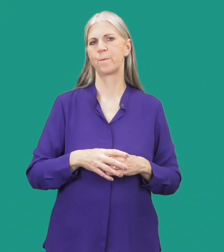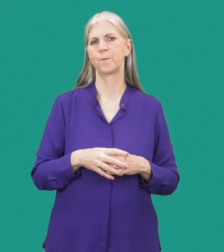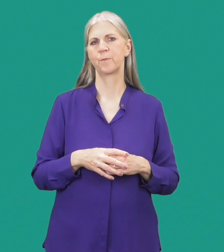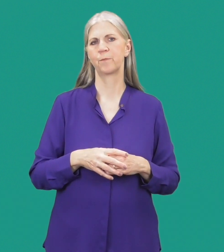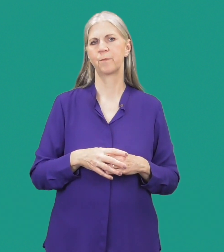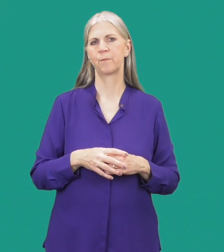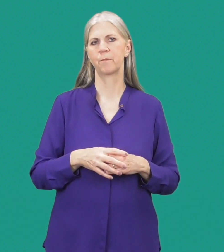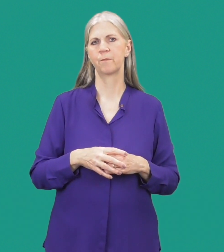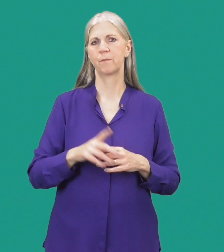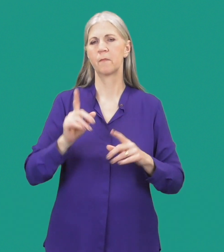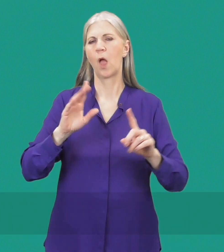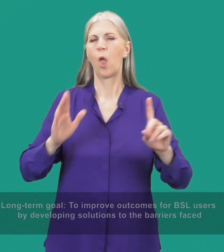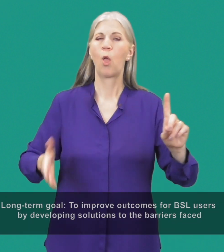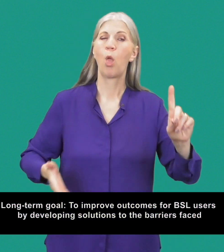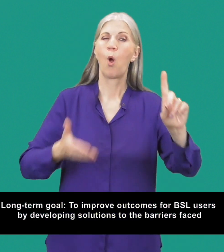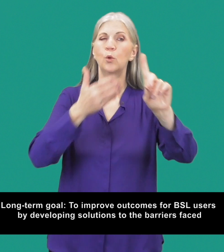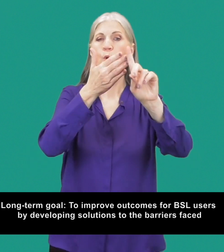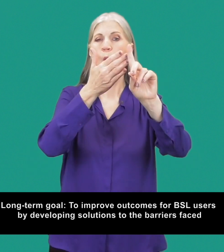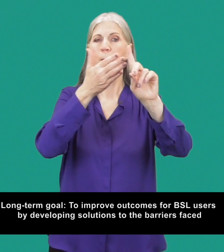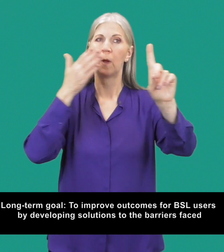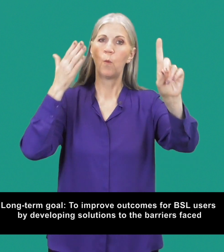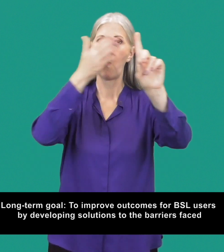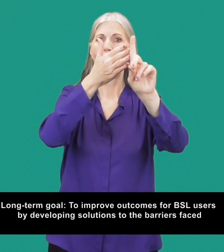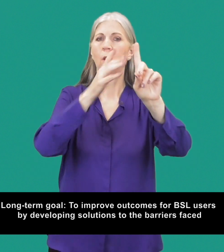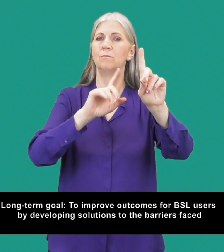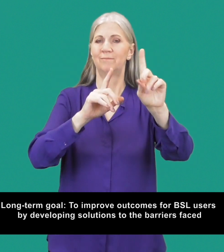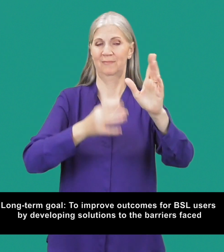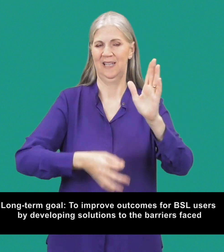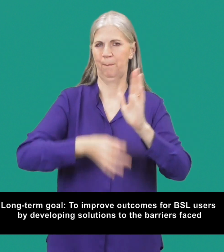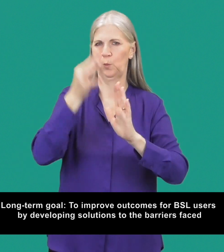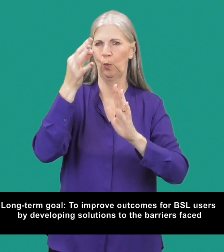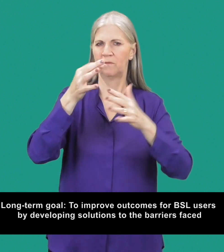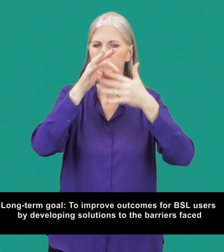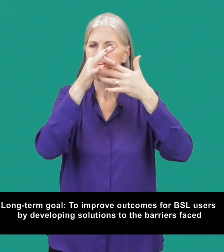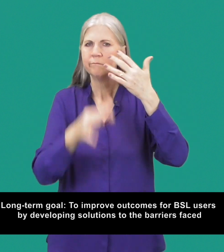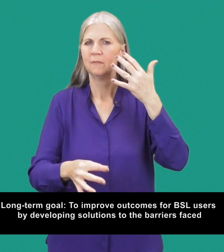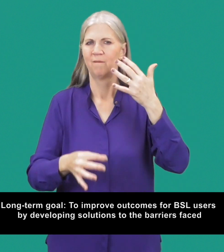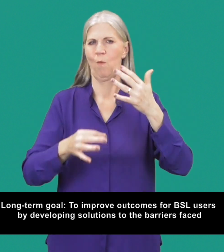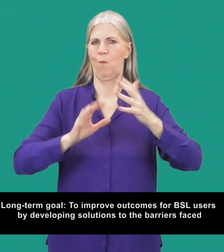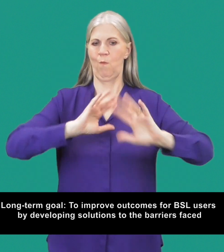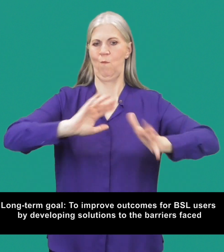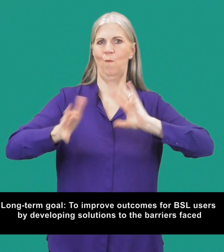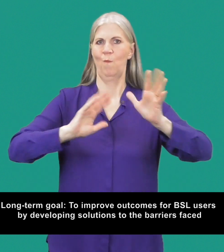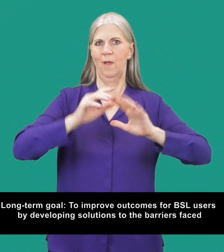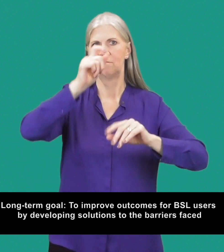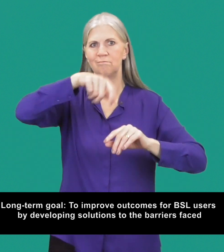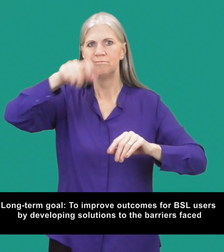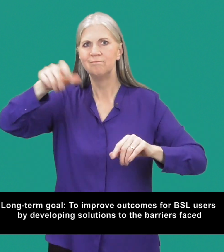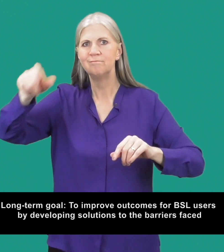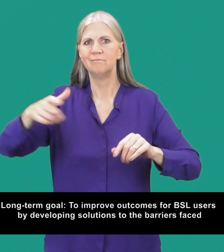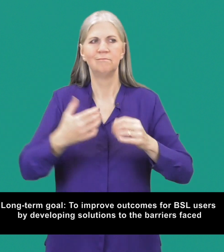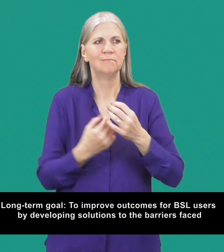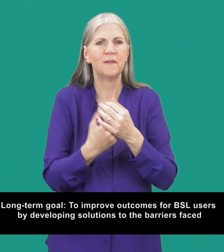Long-term goal: to improve outcomes for BSL users by developing solutions to the barriers faced